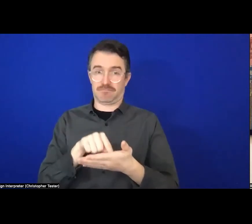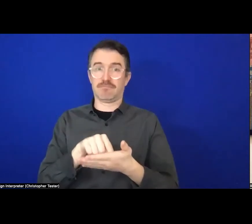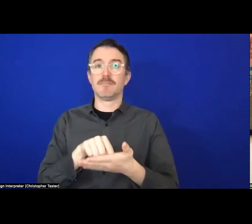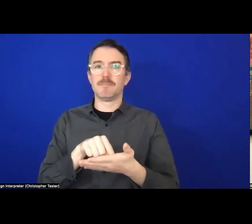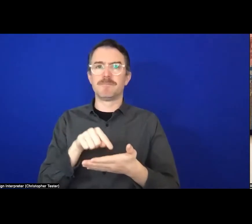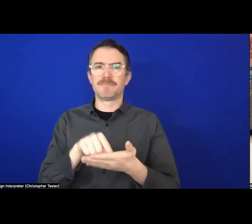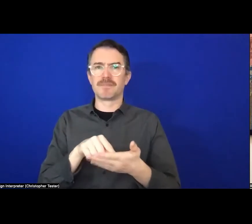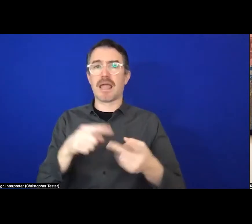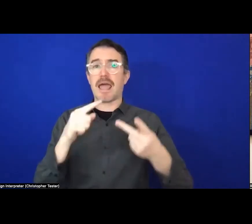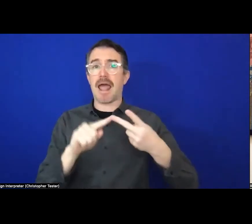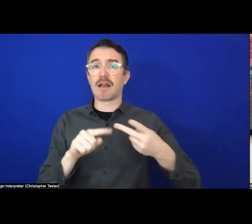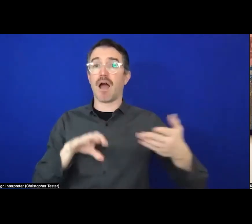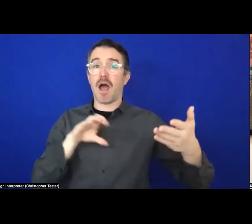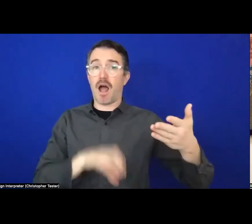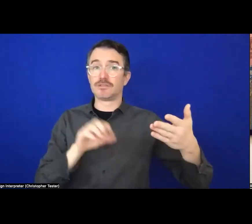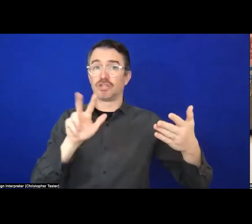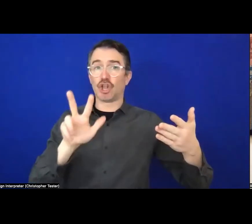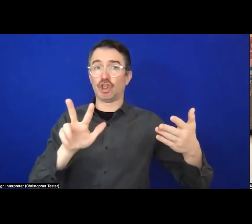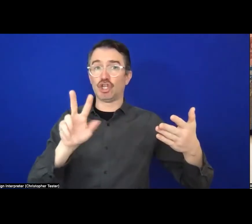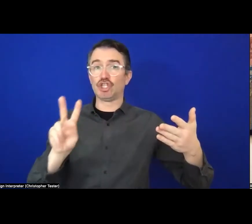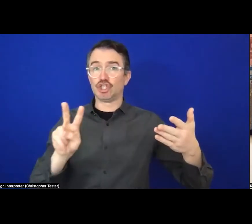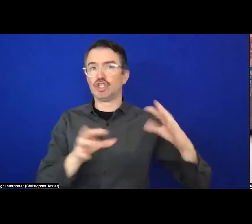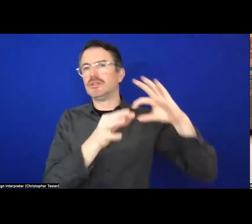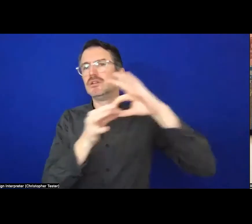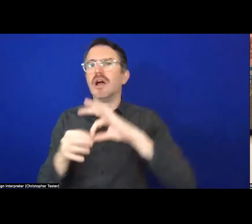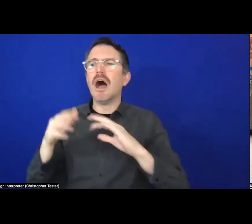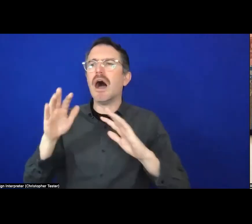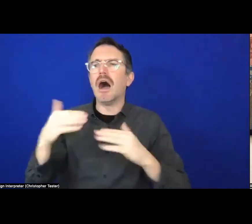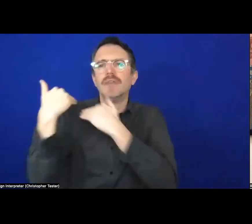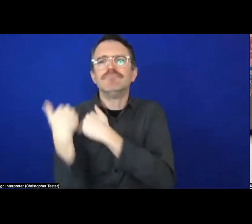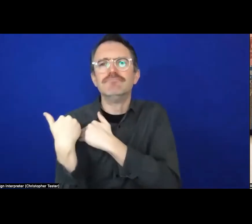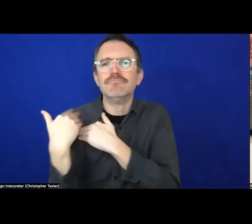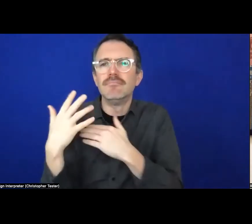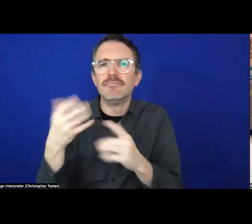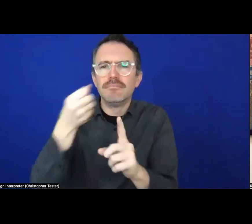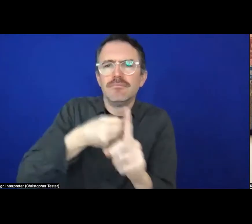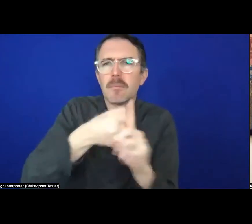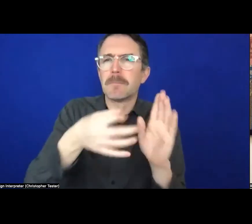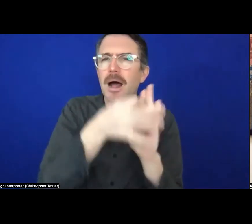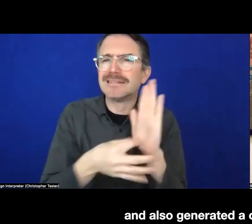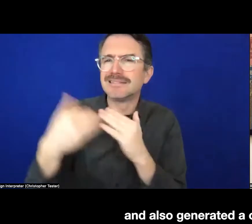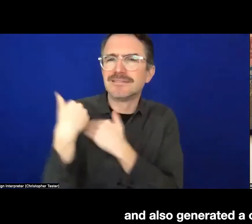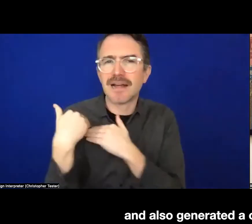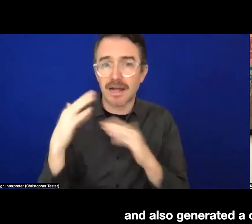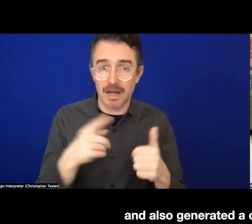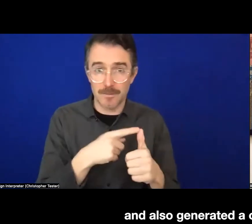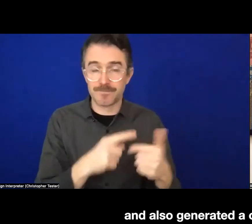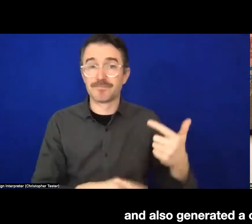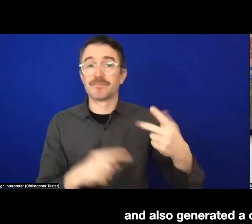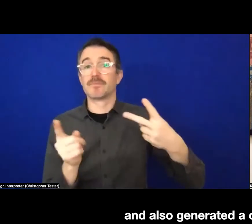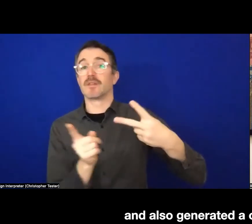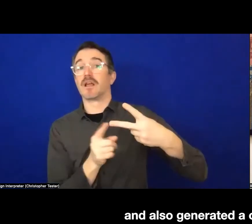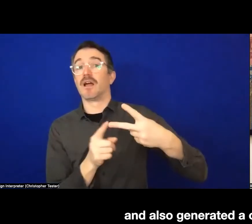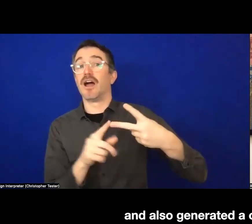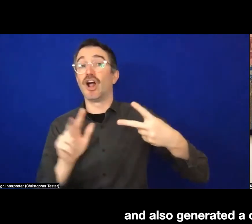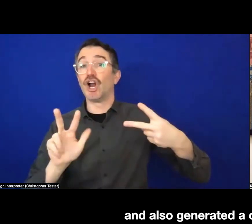from the past 2018 Global Disability Summit was an unprecedented engagement and